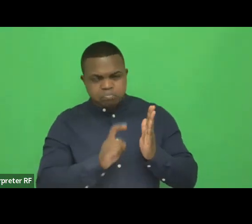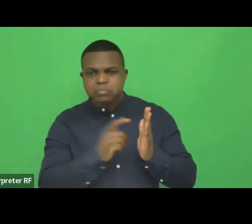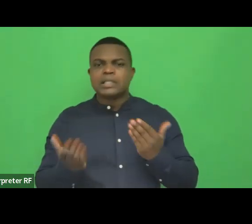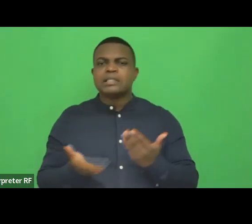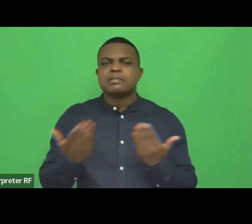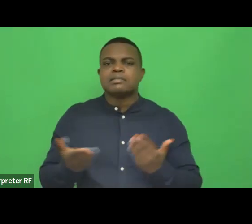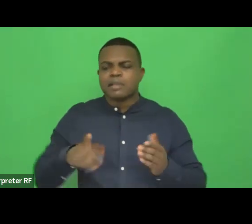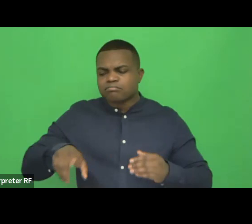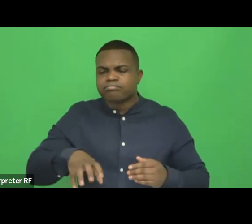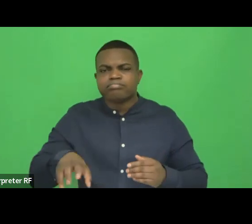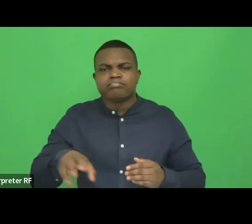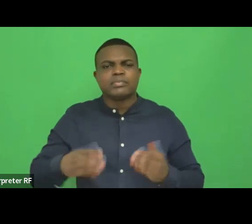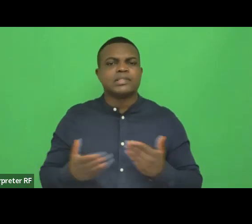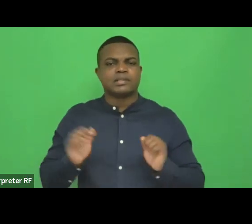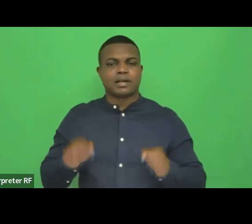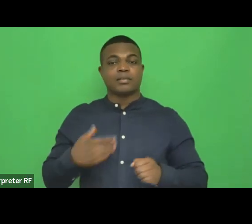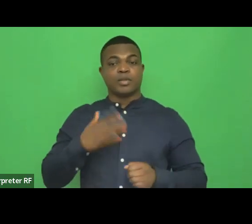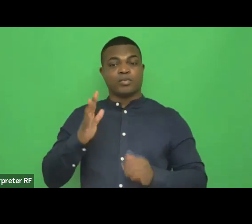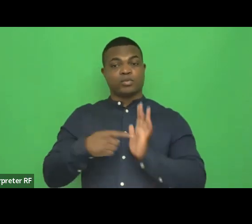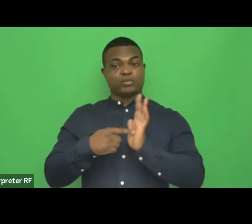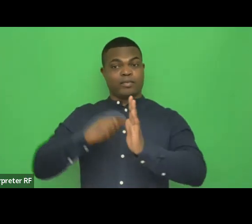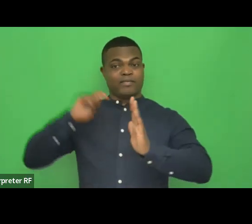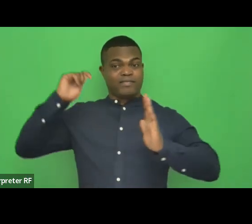And I will move that to the correct screen.